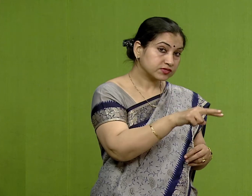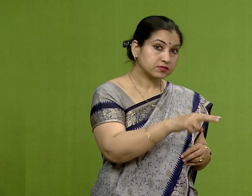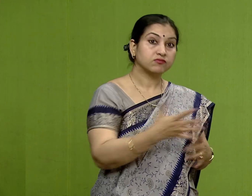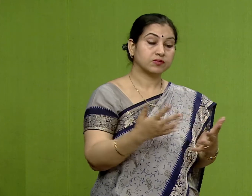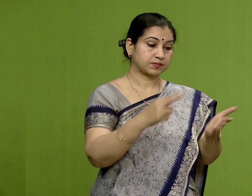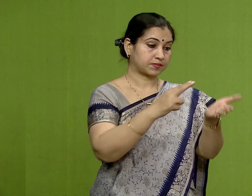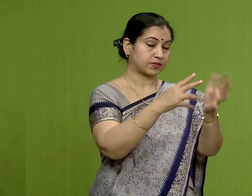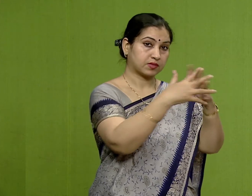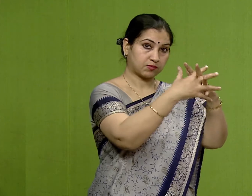website